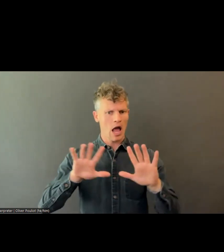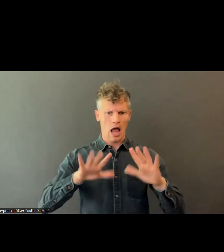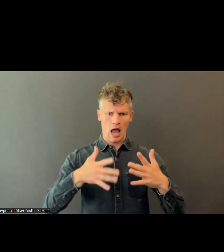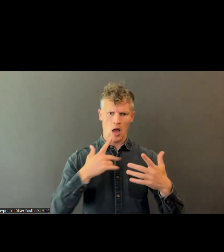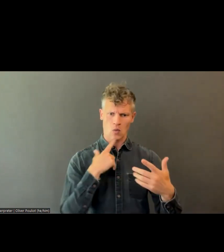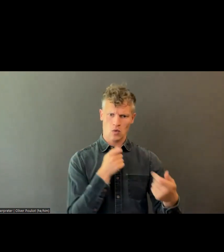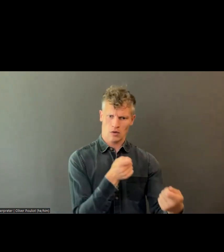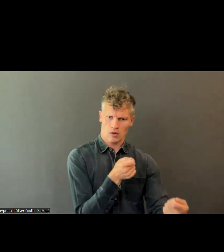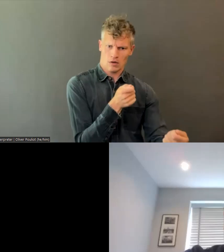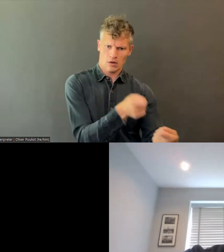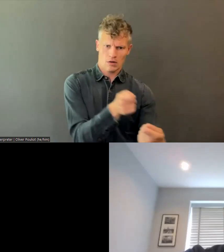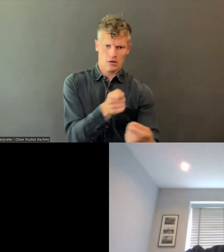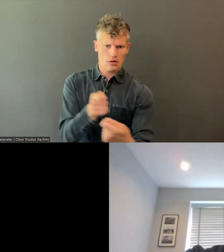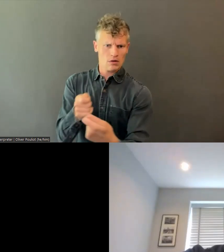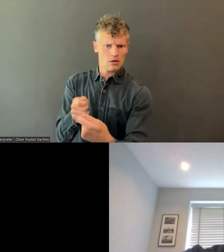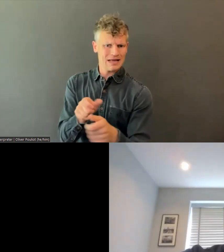complex challenge?